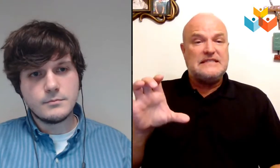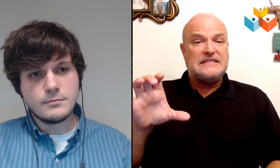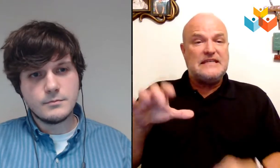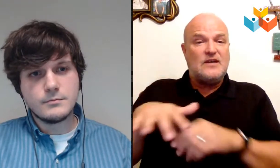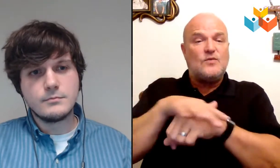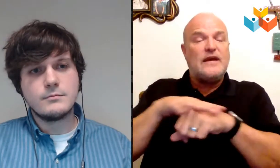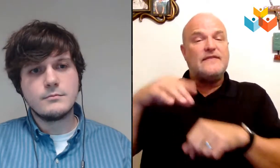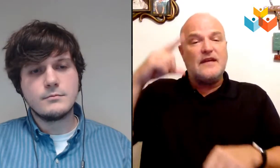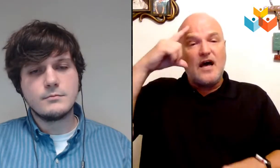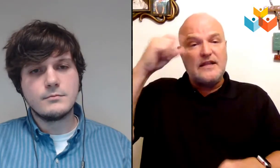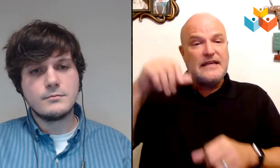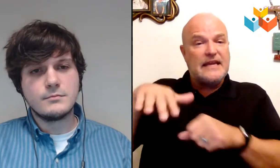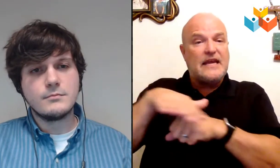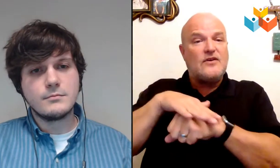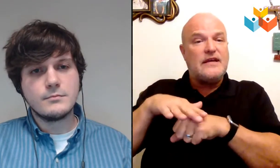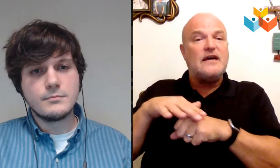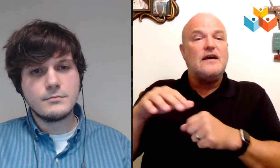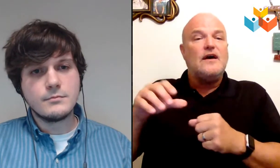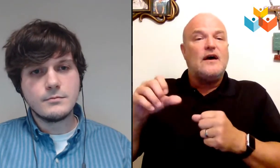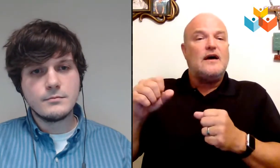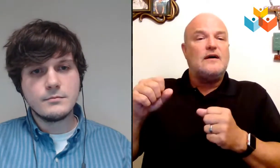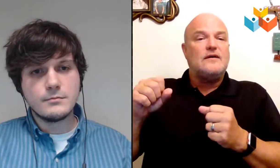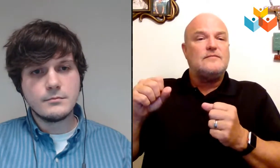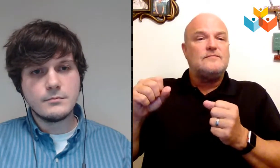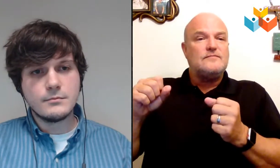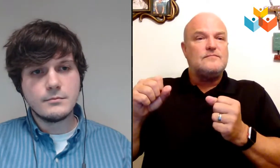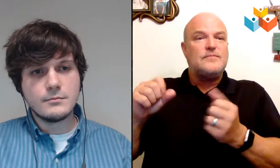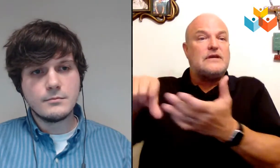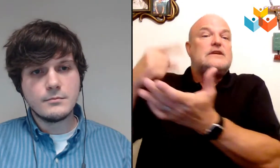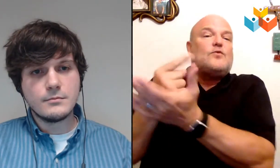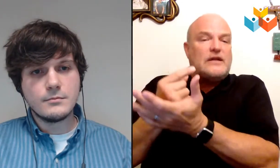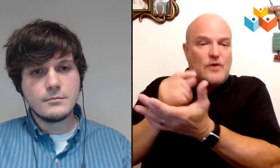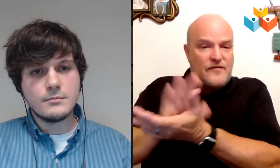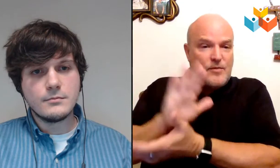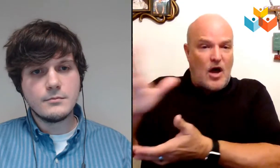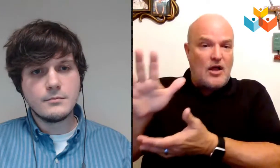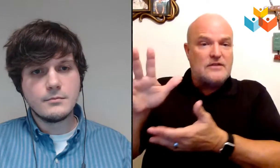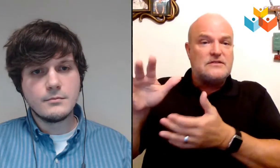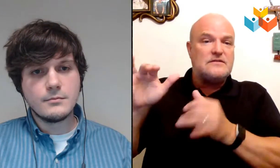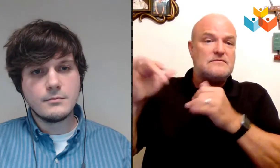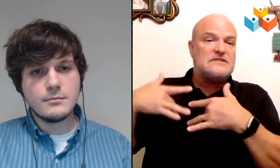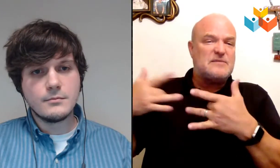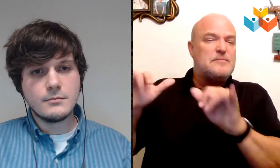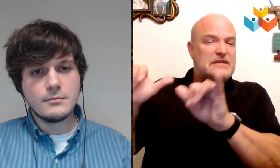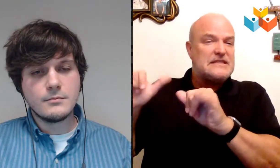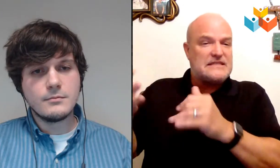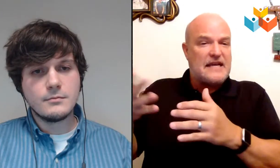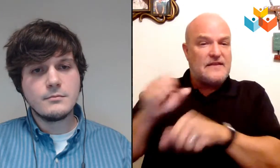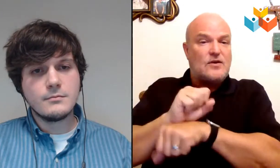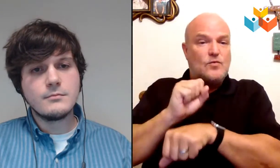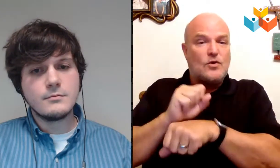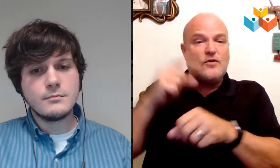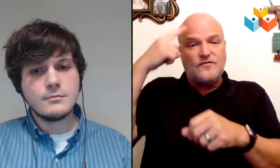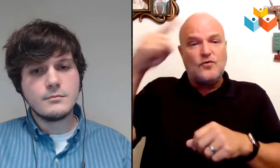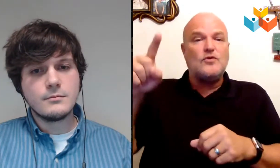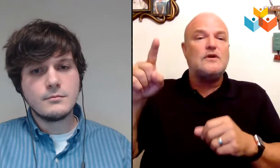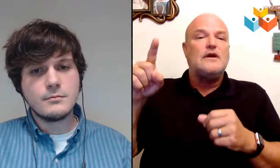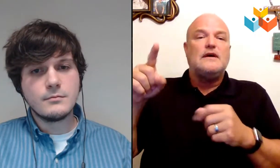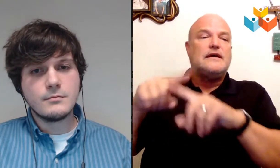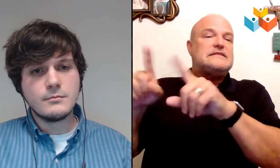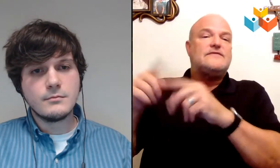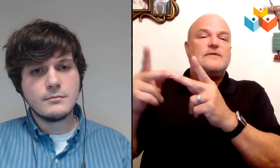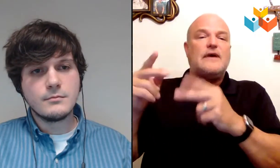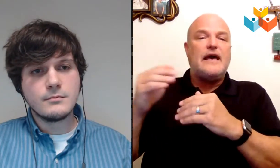Washington, D.C., around the Gallaudet area because they graduate from college, and some of them tend to stay there and work